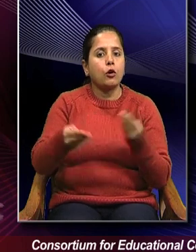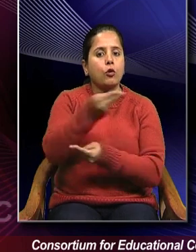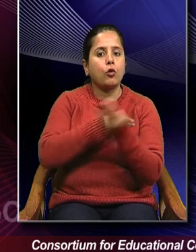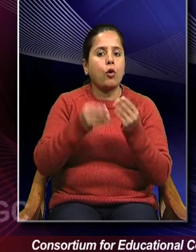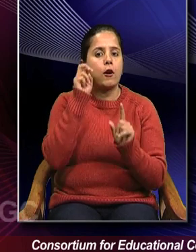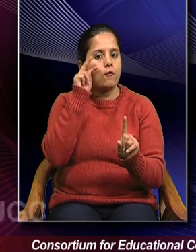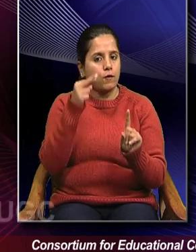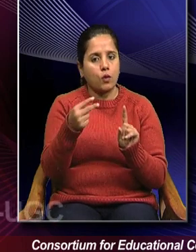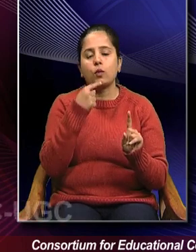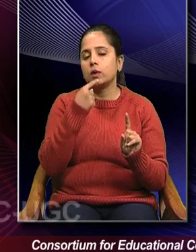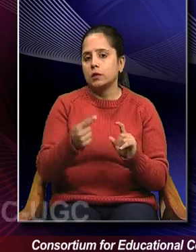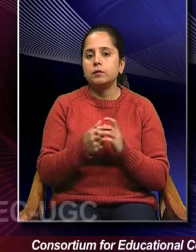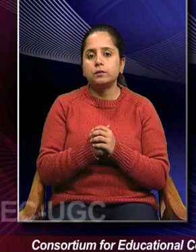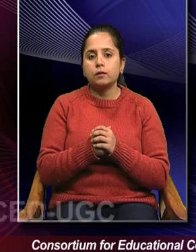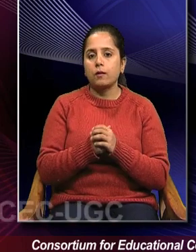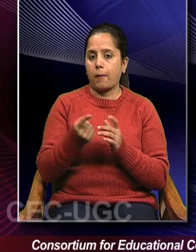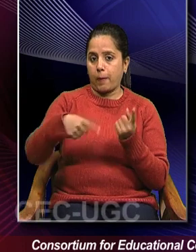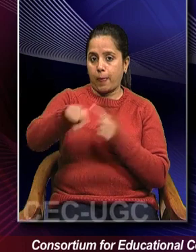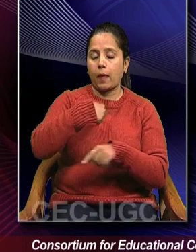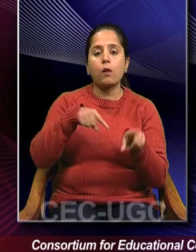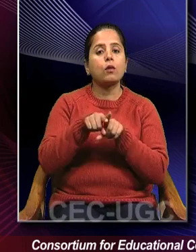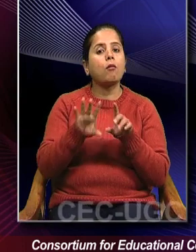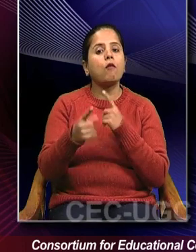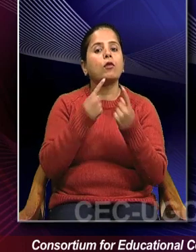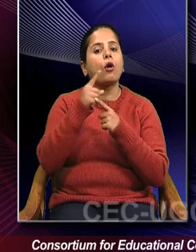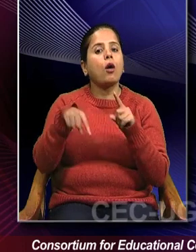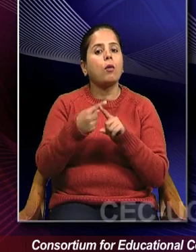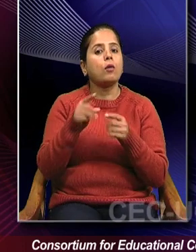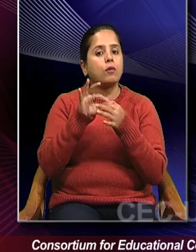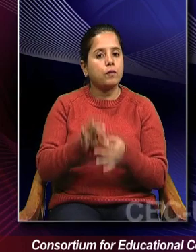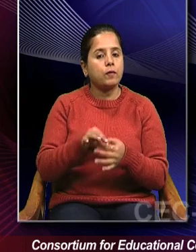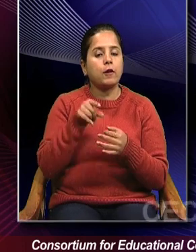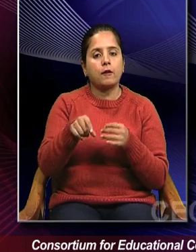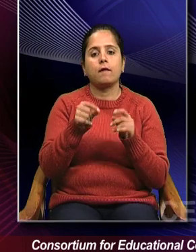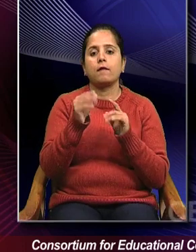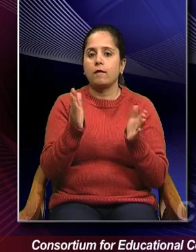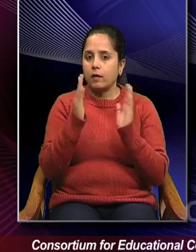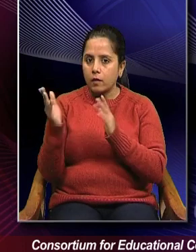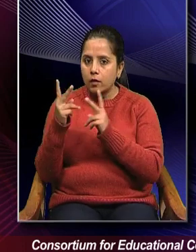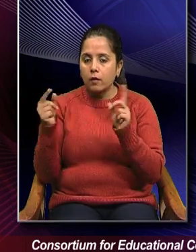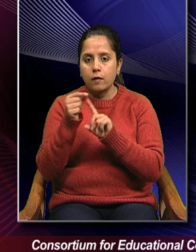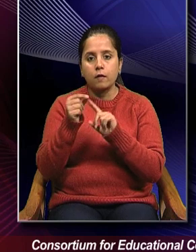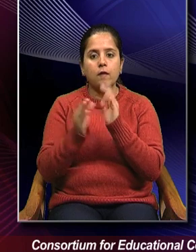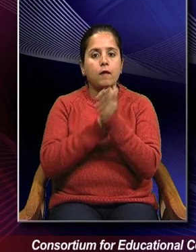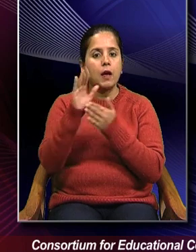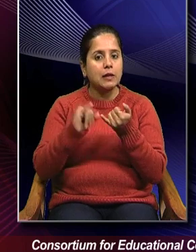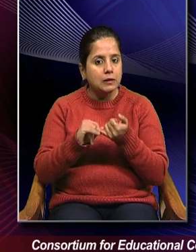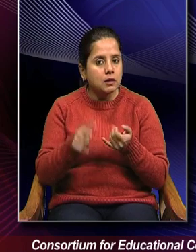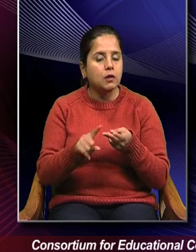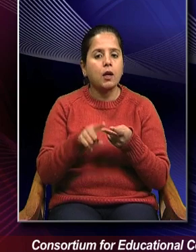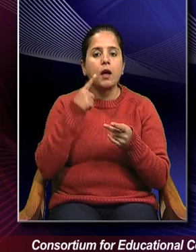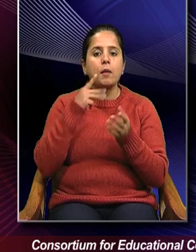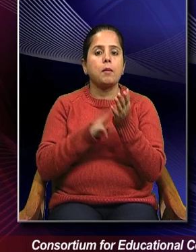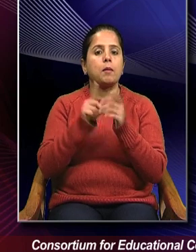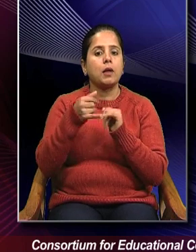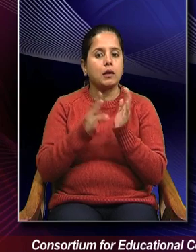of view. And we also talked about with regard to the phases or the stages of imperialism, and how